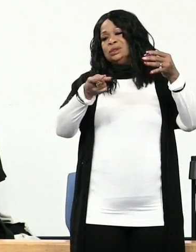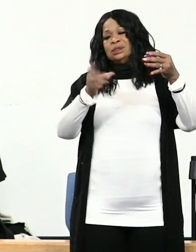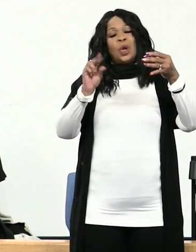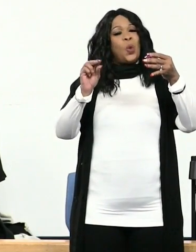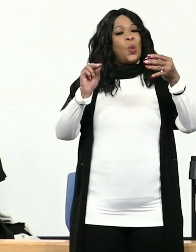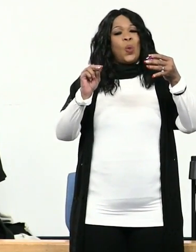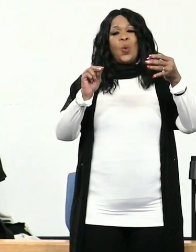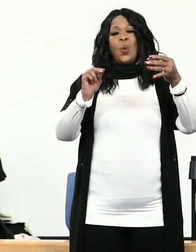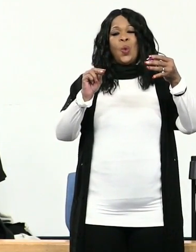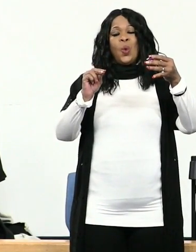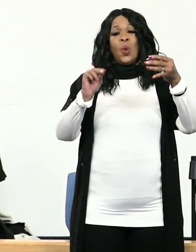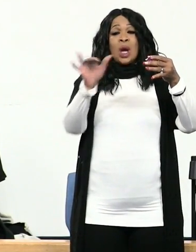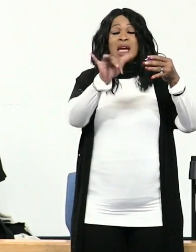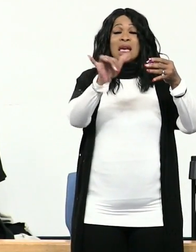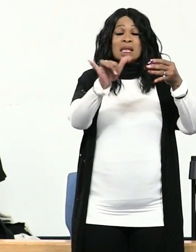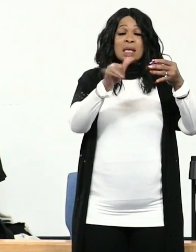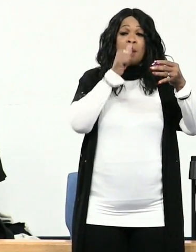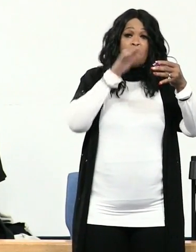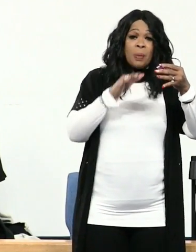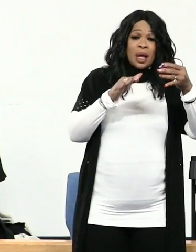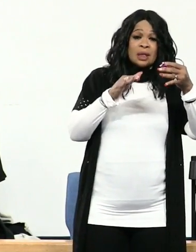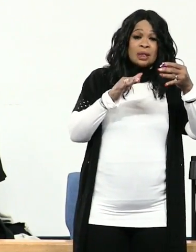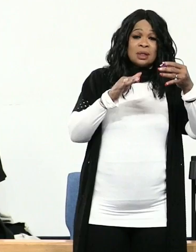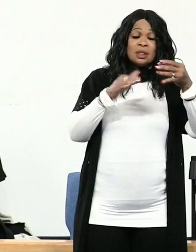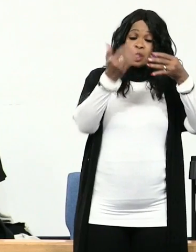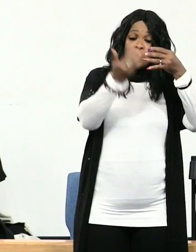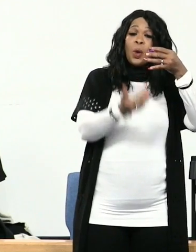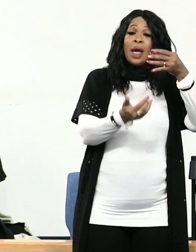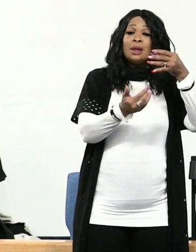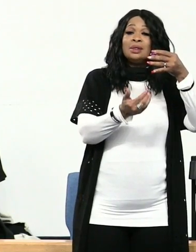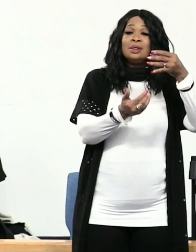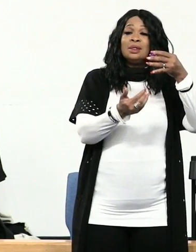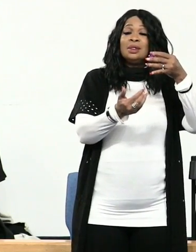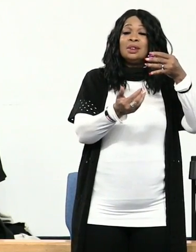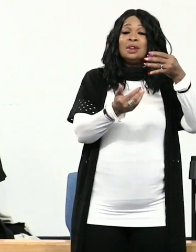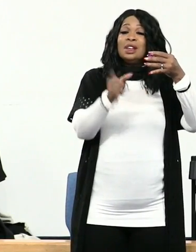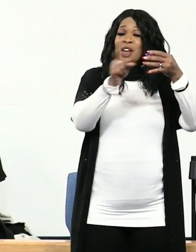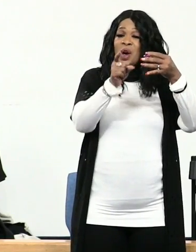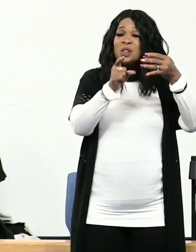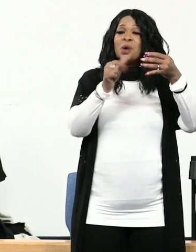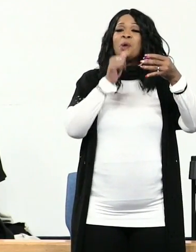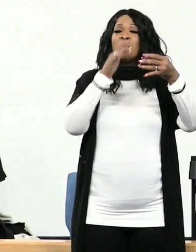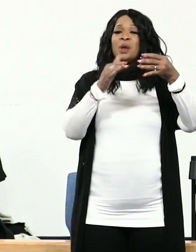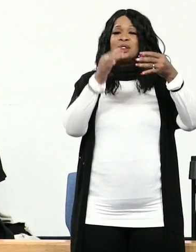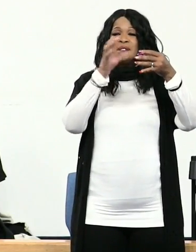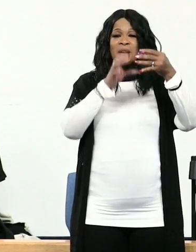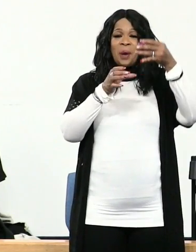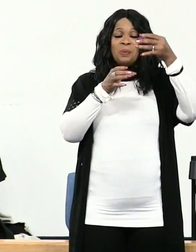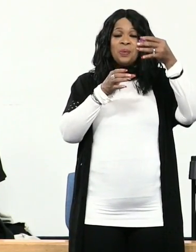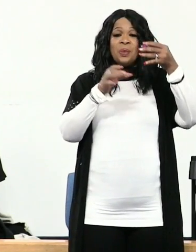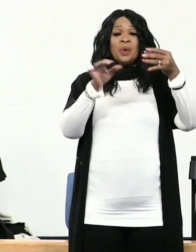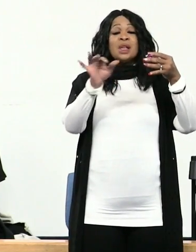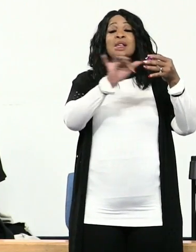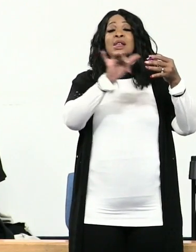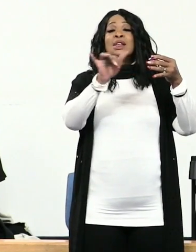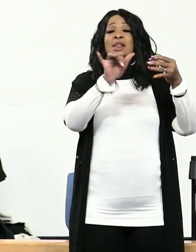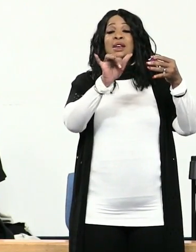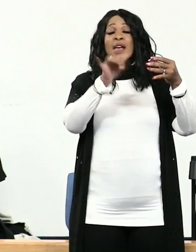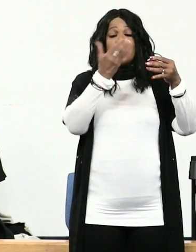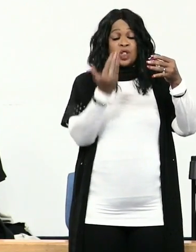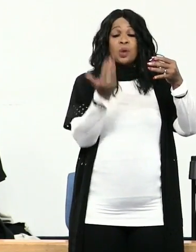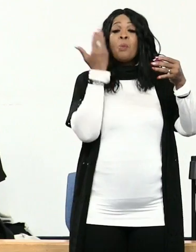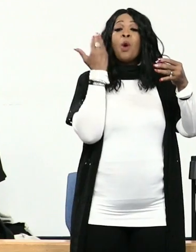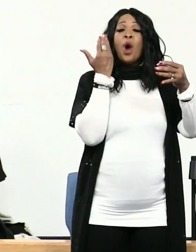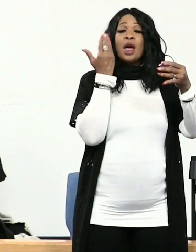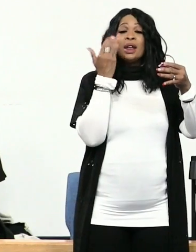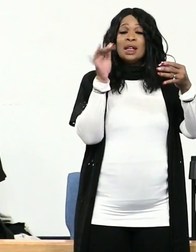sin. Just as he blessed the bread, he also blessed the cup. And this morning,